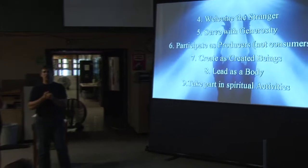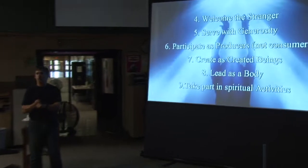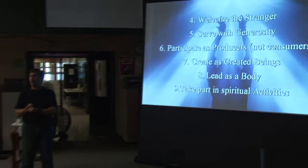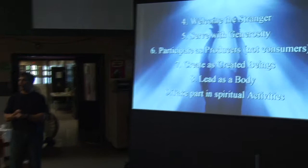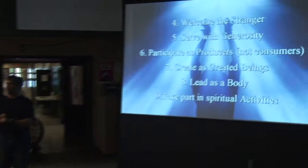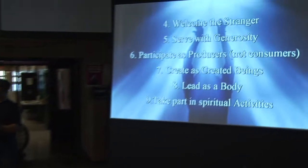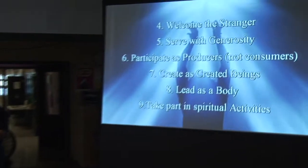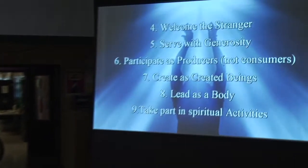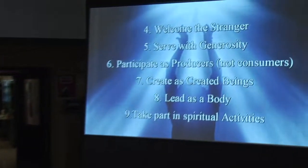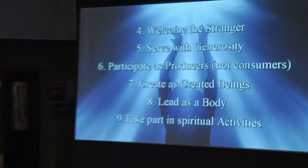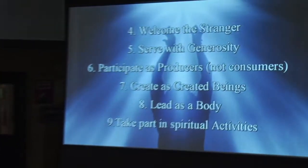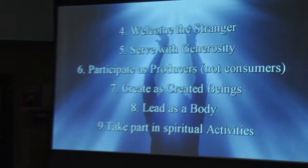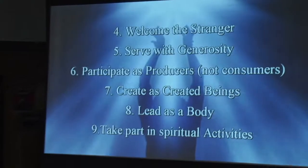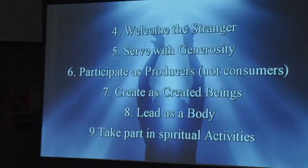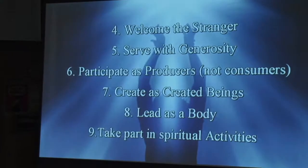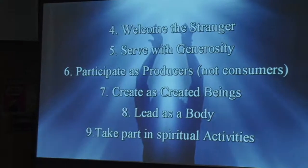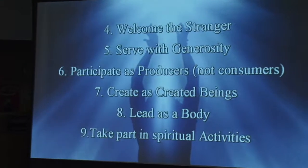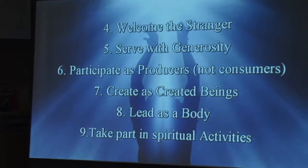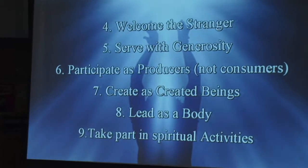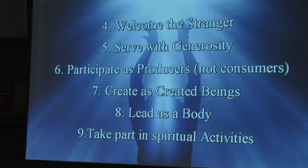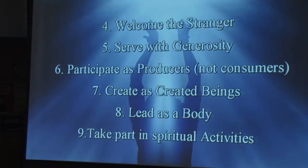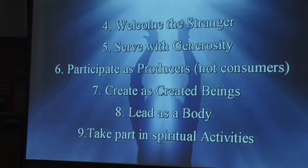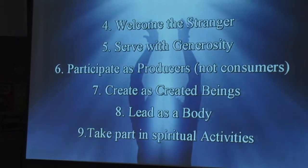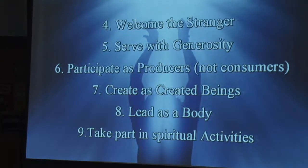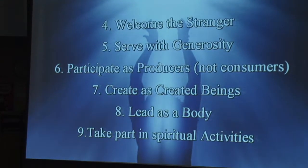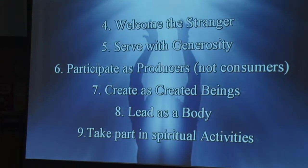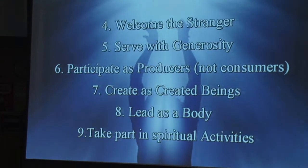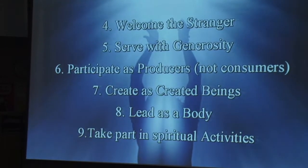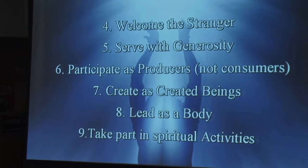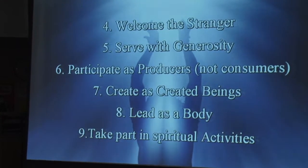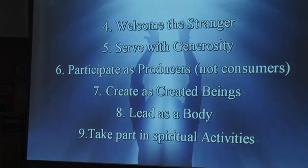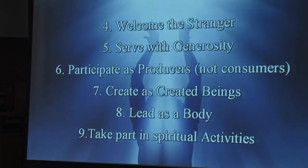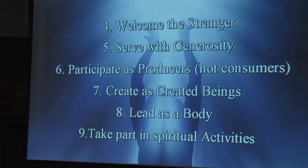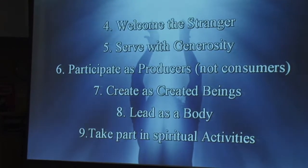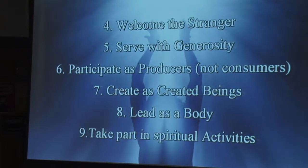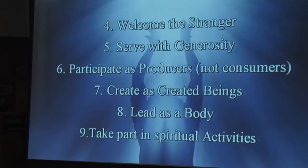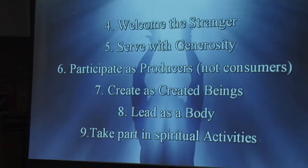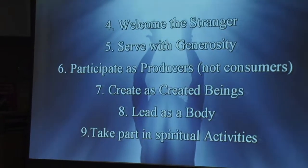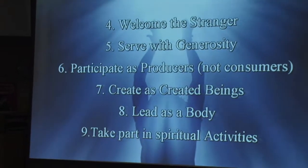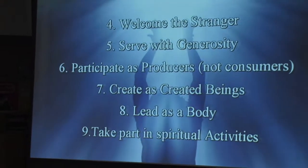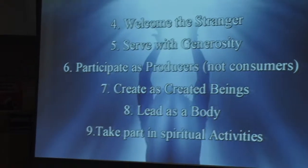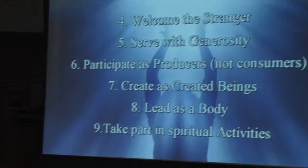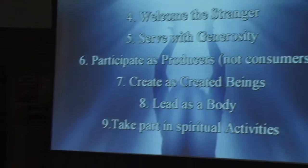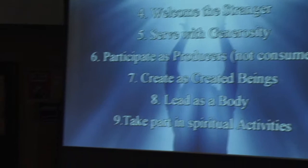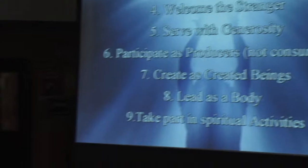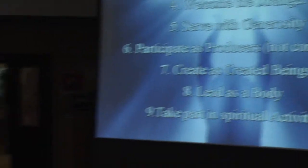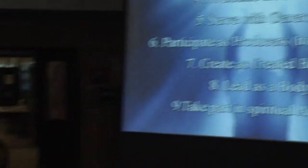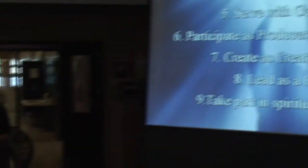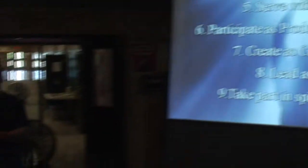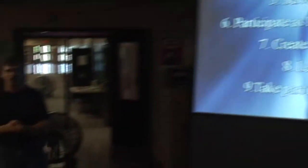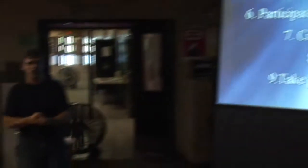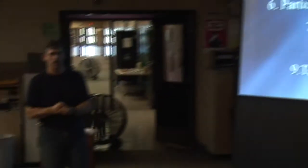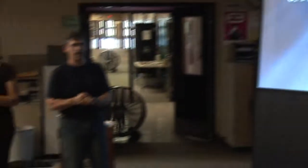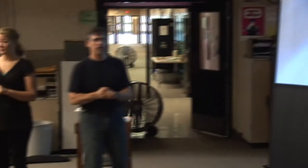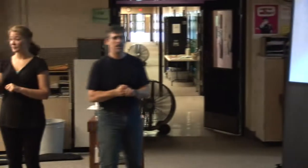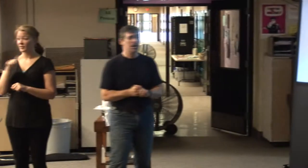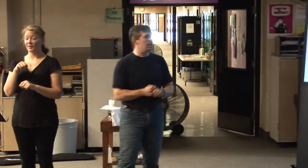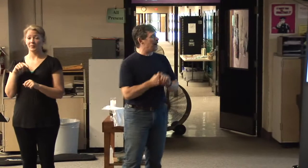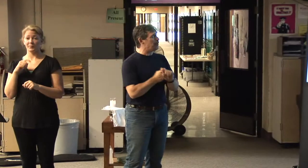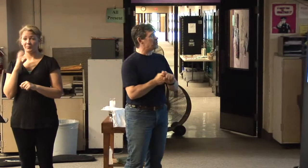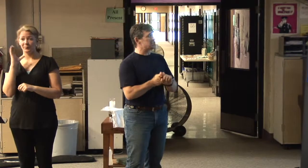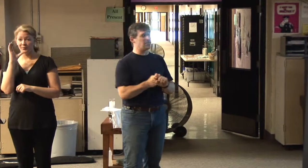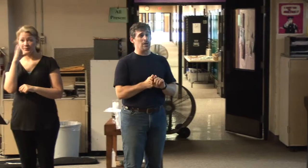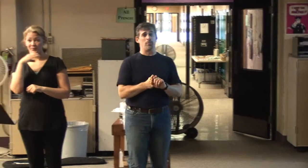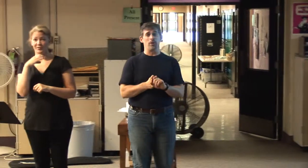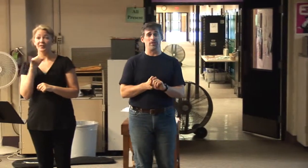about welcoming the stranger. You look around you, we're pretty strange, aren't we? So we want to welcome everybody, no matter how strange they are. Right?